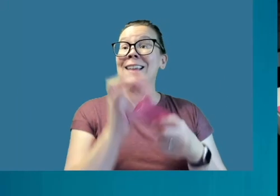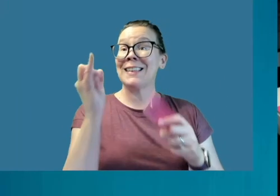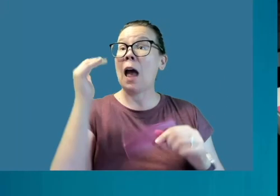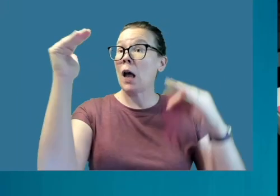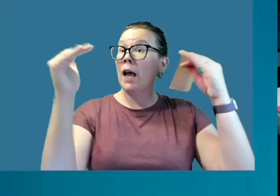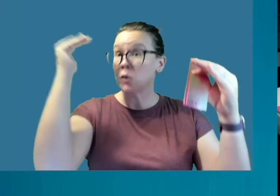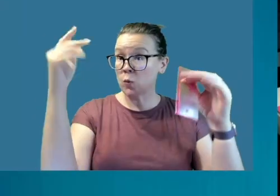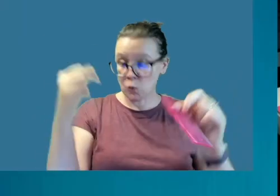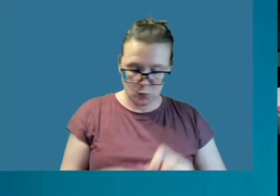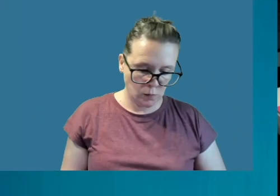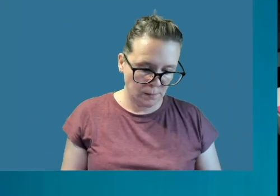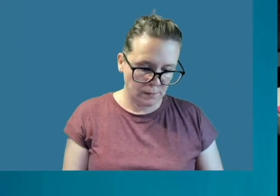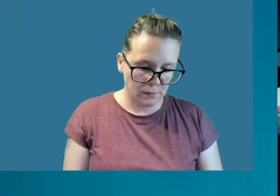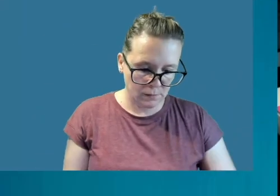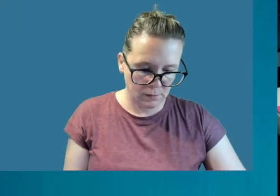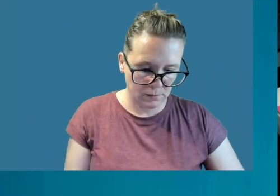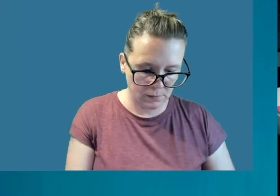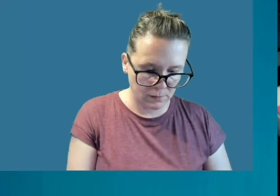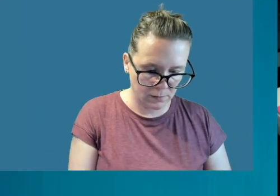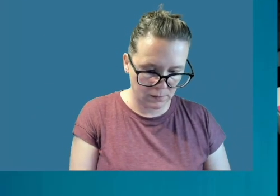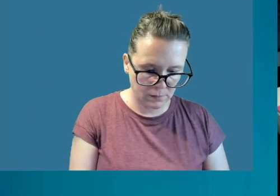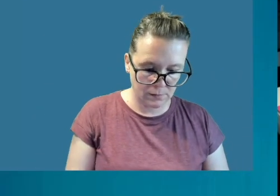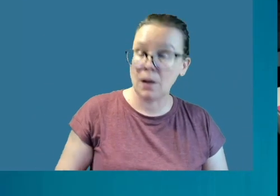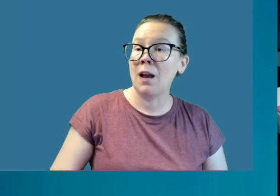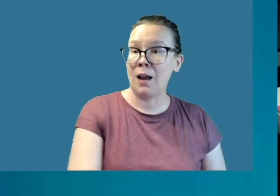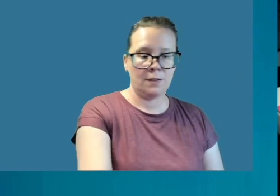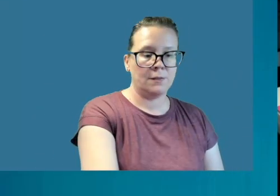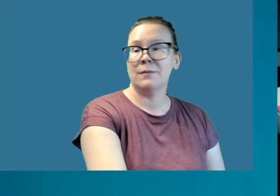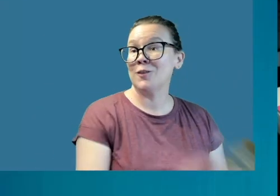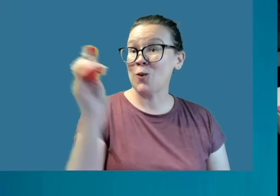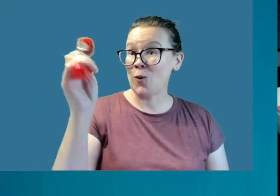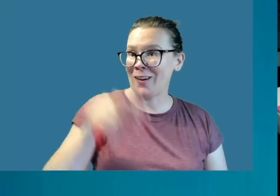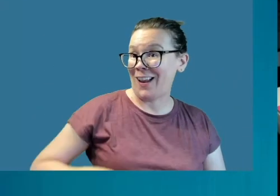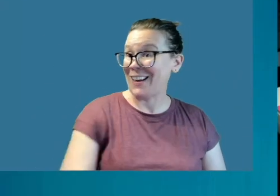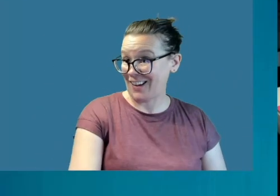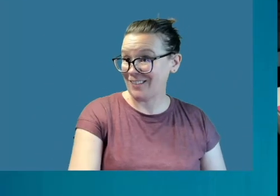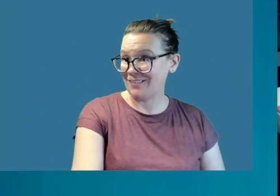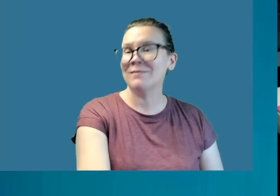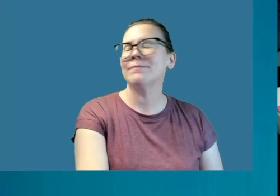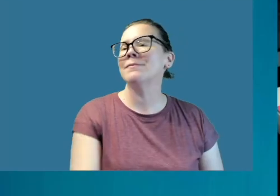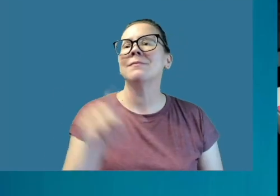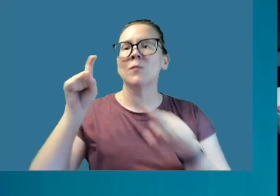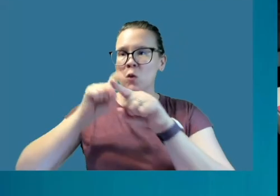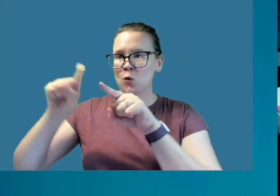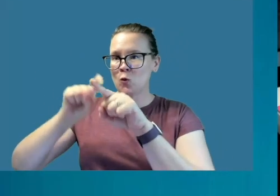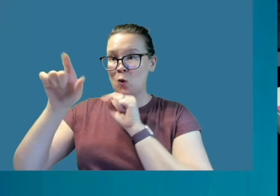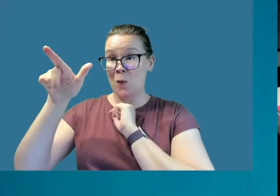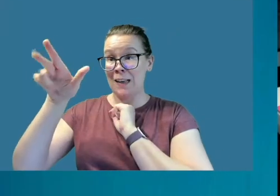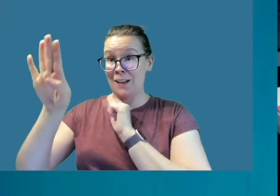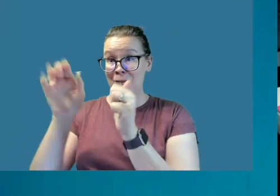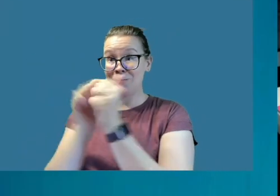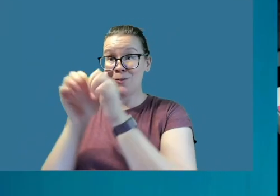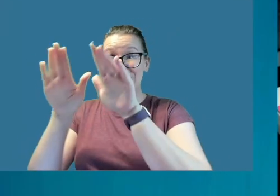fold. And if you're an adult who's using a rotary cutter, then just use your rotary cutter and cut right along the